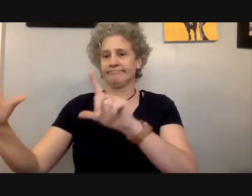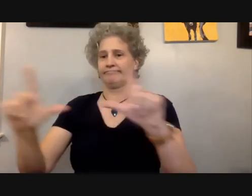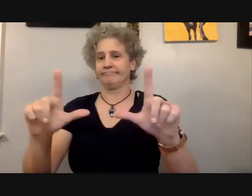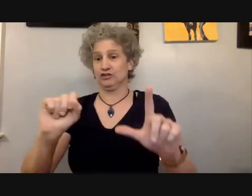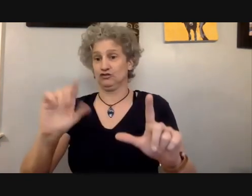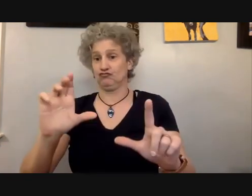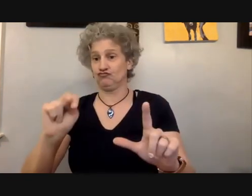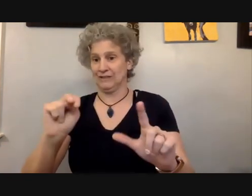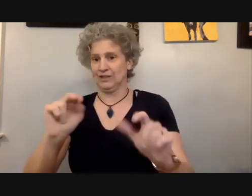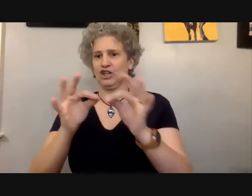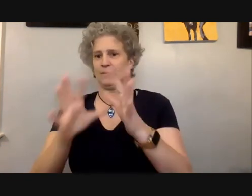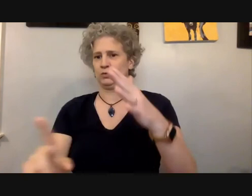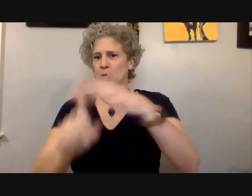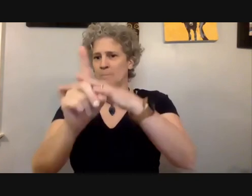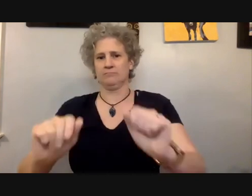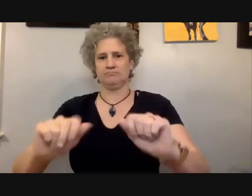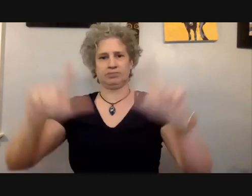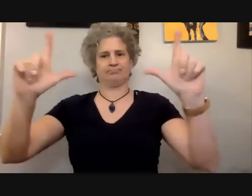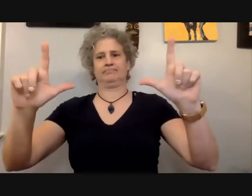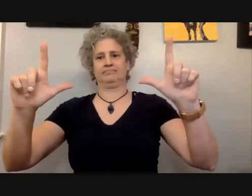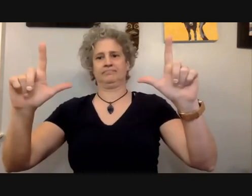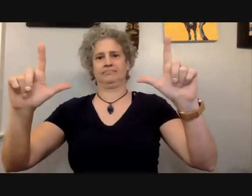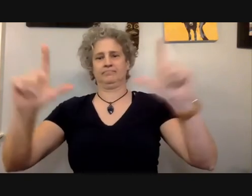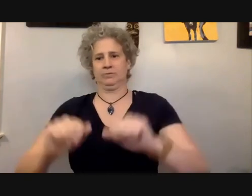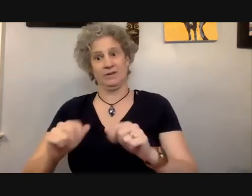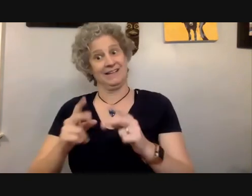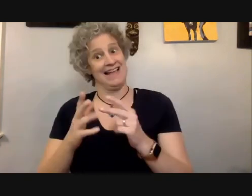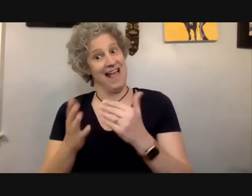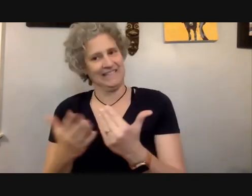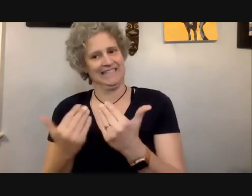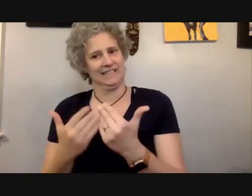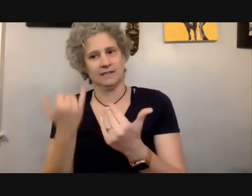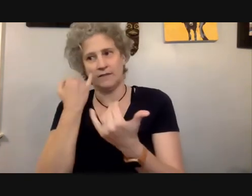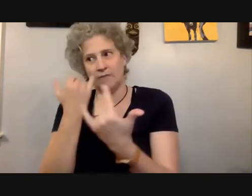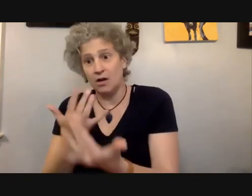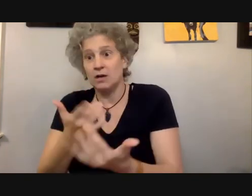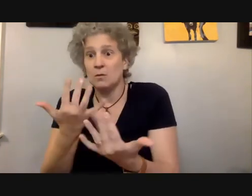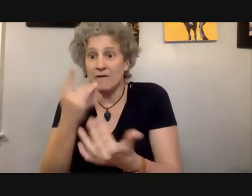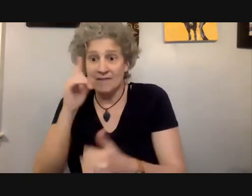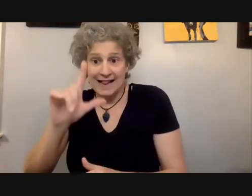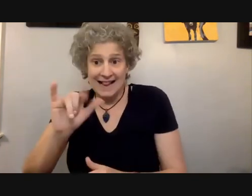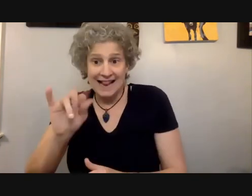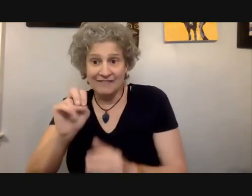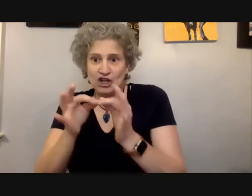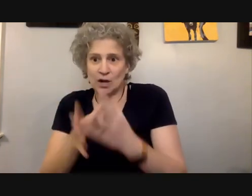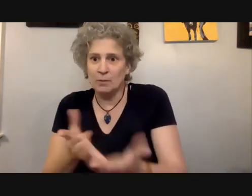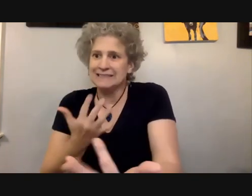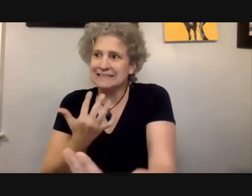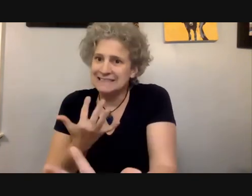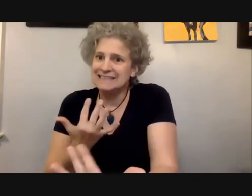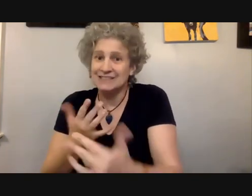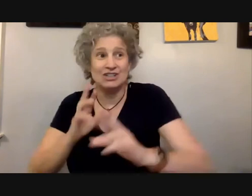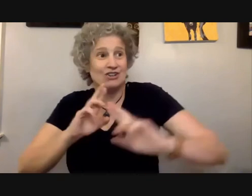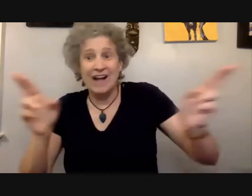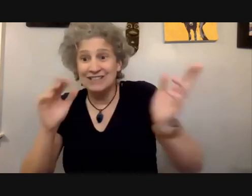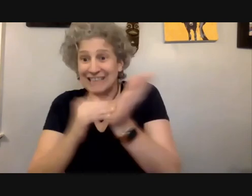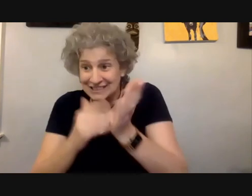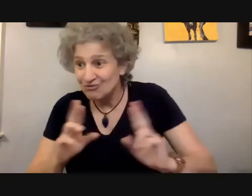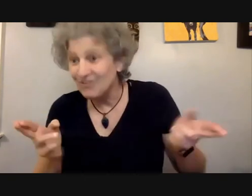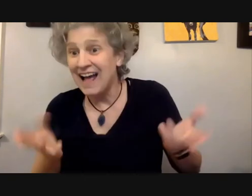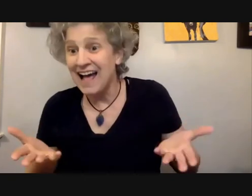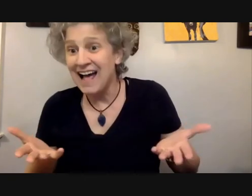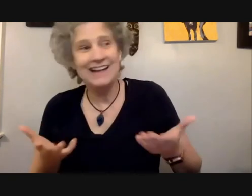what remote meant. But now, essentially, that is an interpreter where they will bring in a screen. They will bring in a piece of machinery, and the interpreter will come